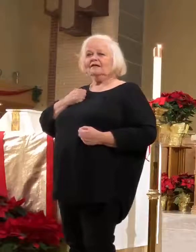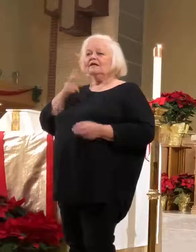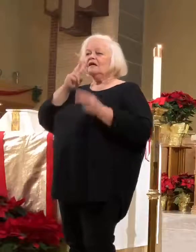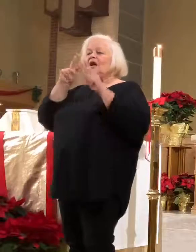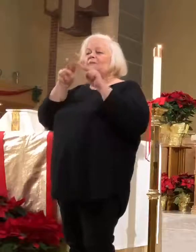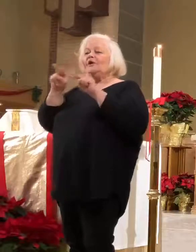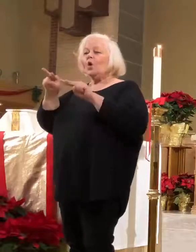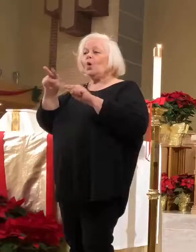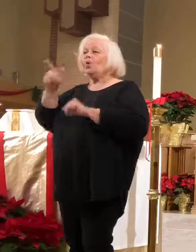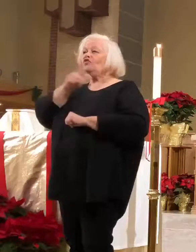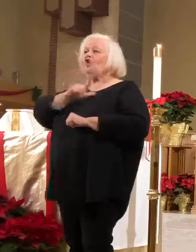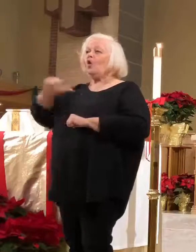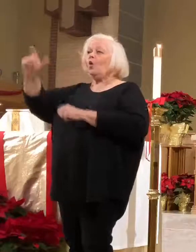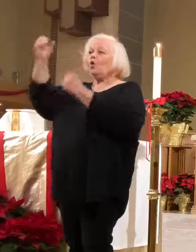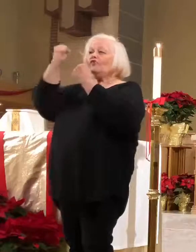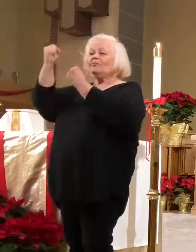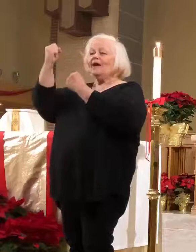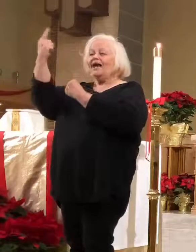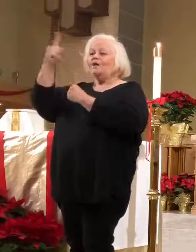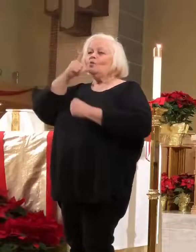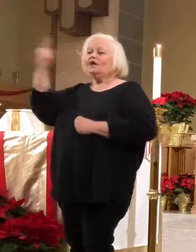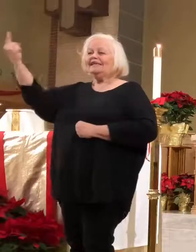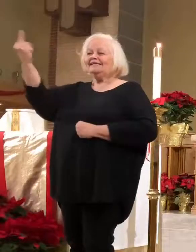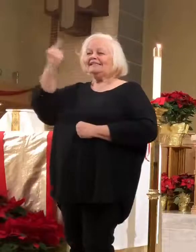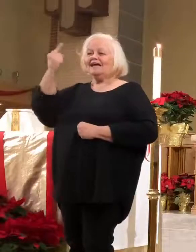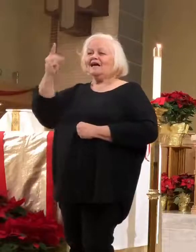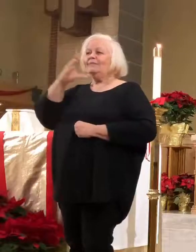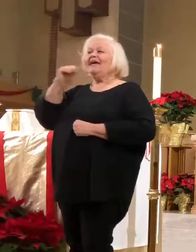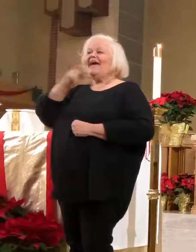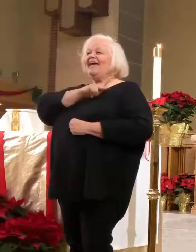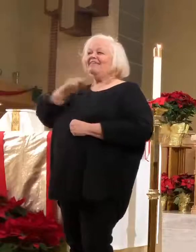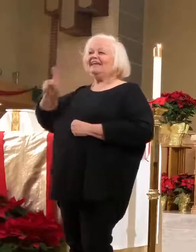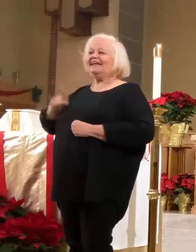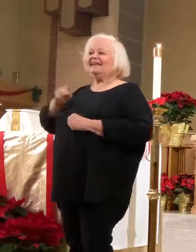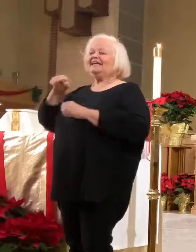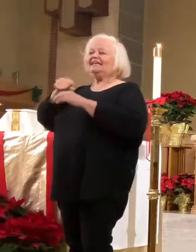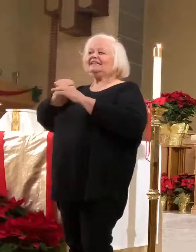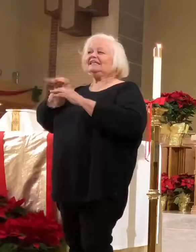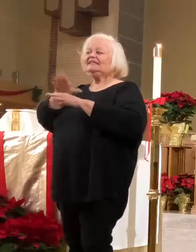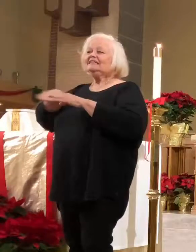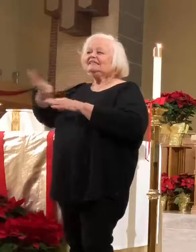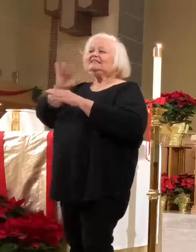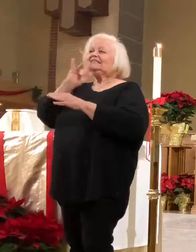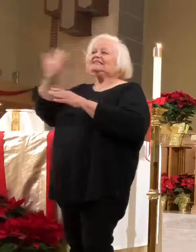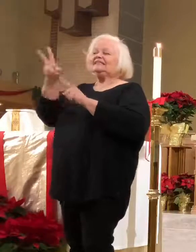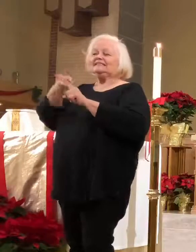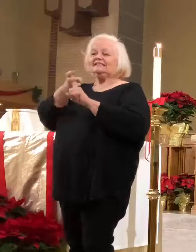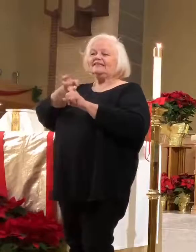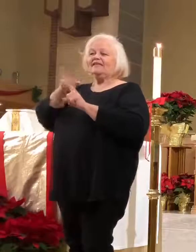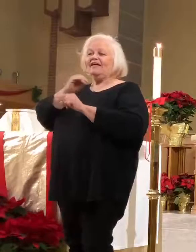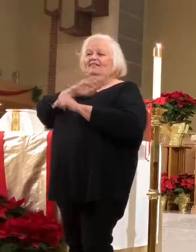Behold, the Lord, the mighty one, has come, and kingship is in his grasp, and power and dominion.